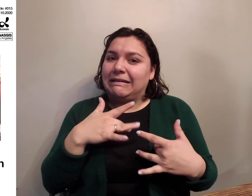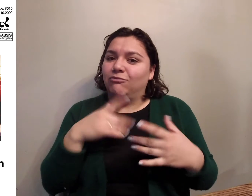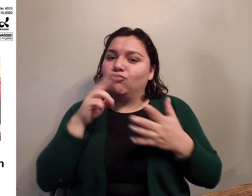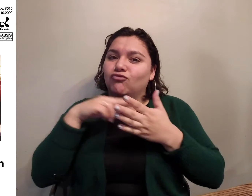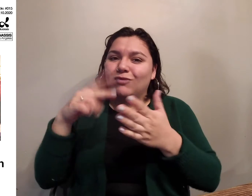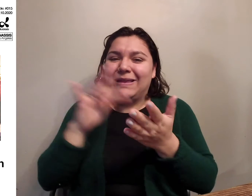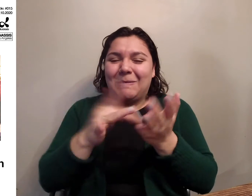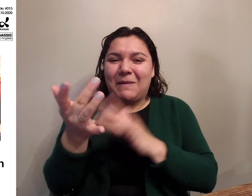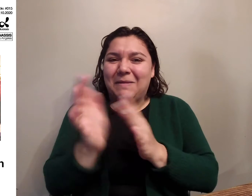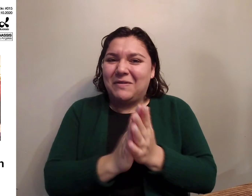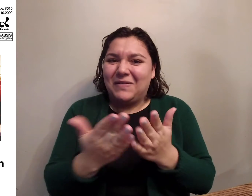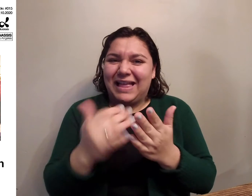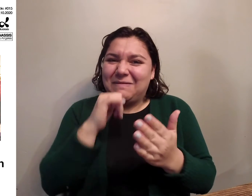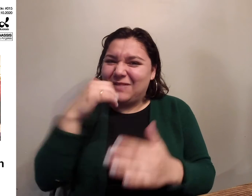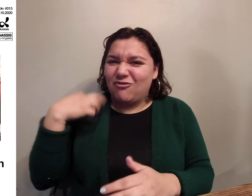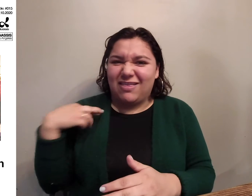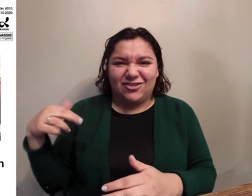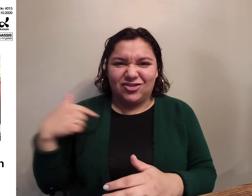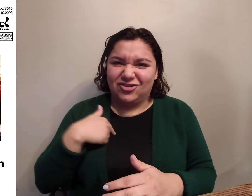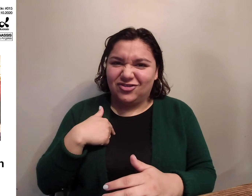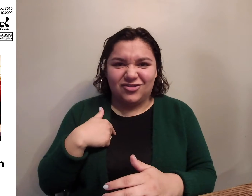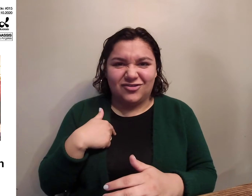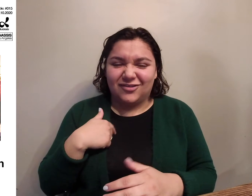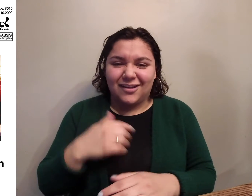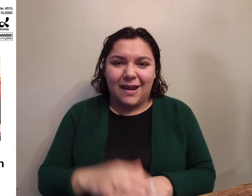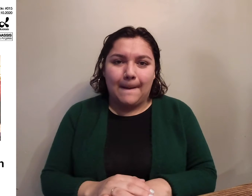I'm not religious.